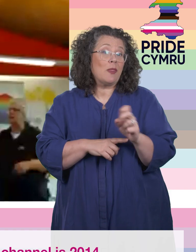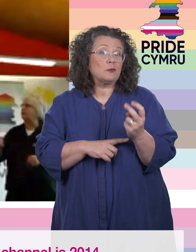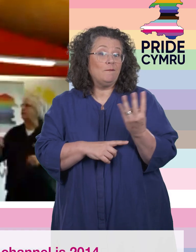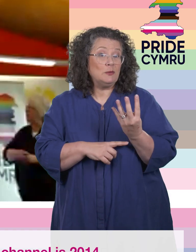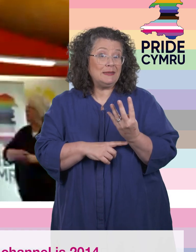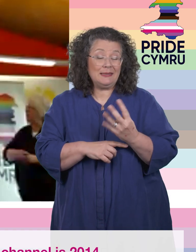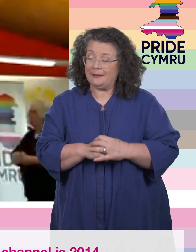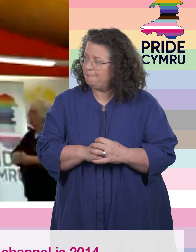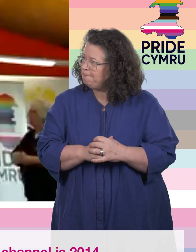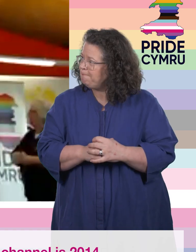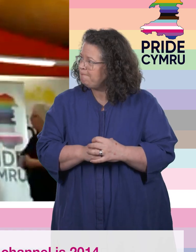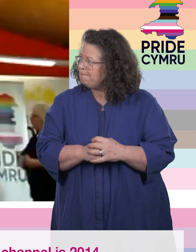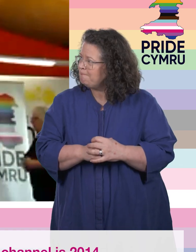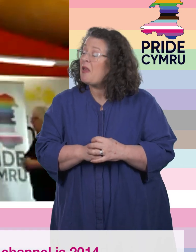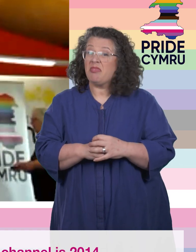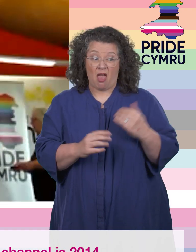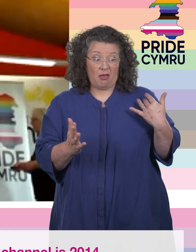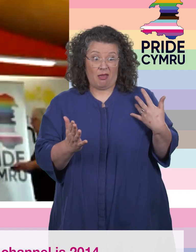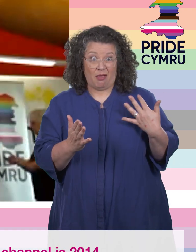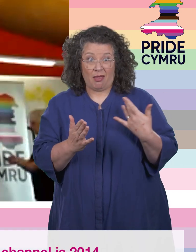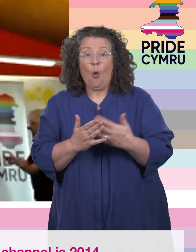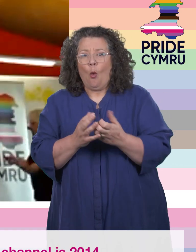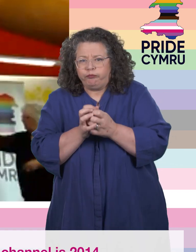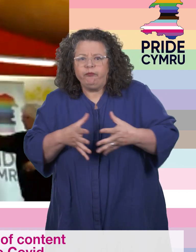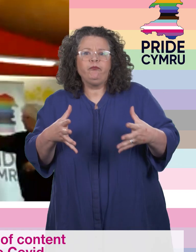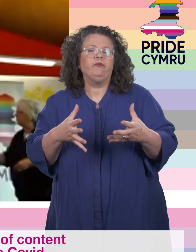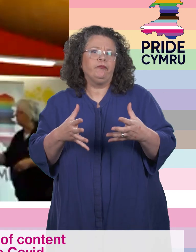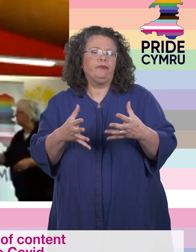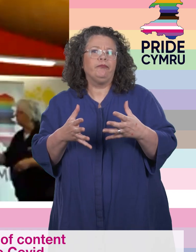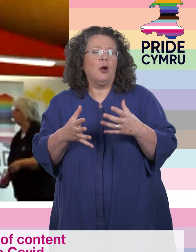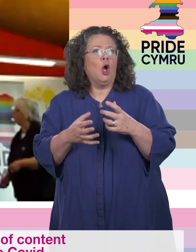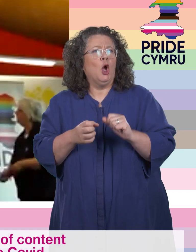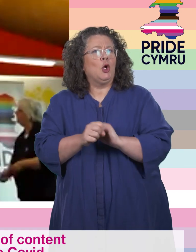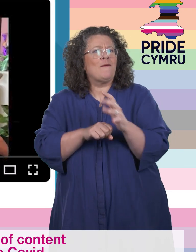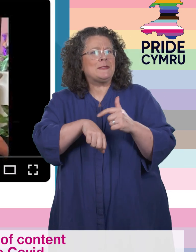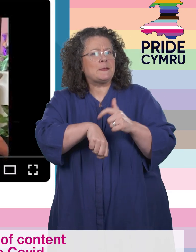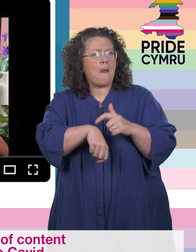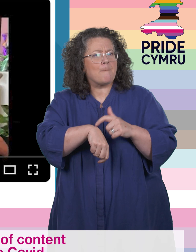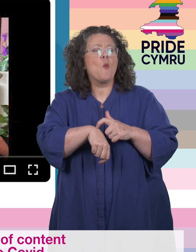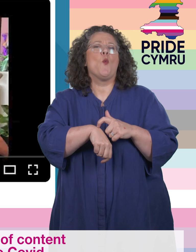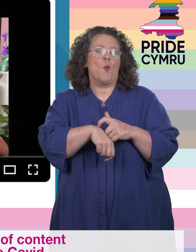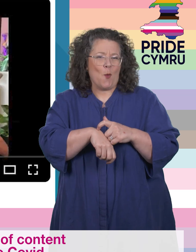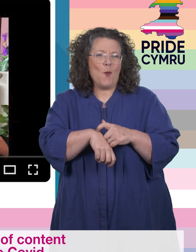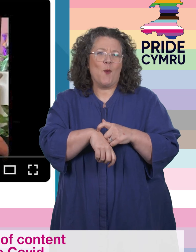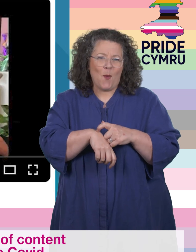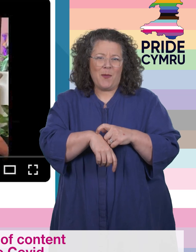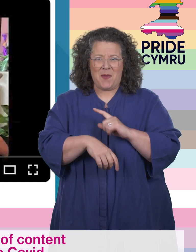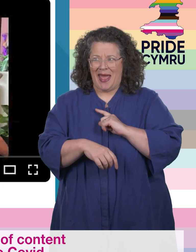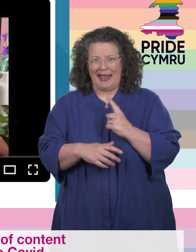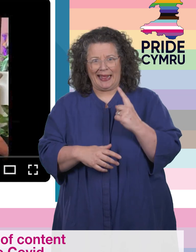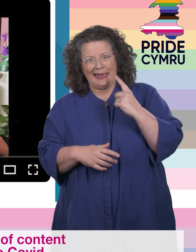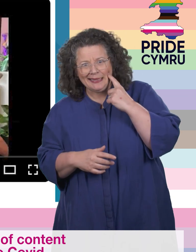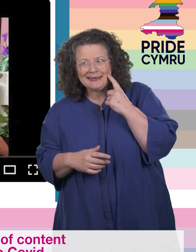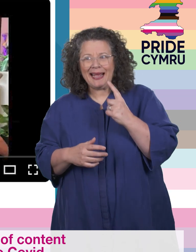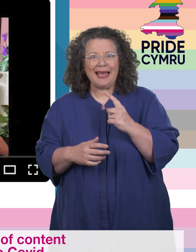earliest on the YouTube channel is 2014. And then there's all sorts of, which led perfectly